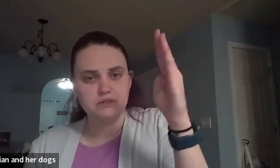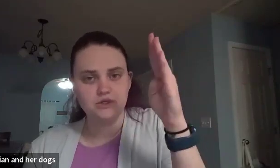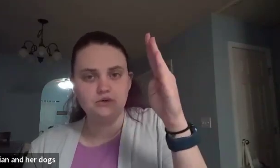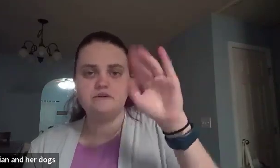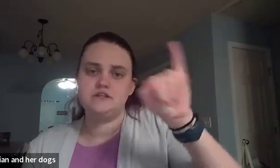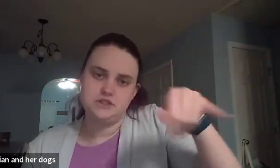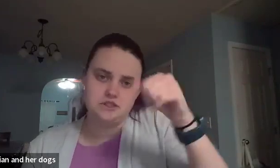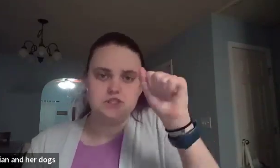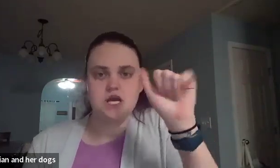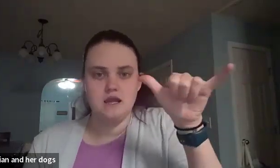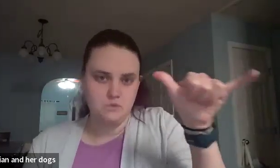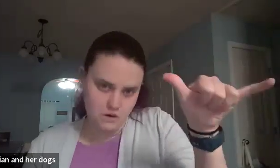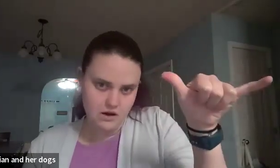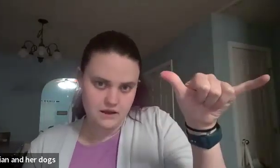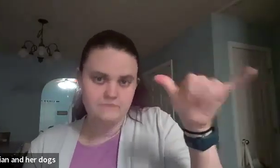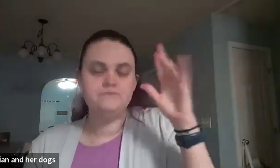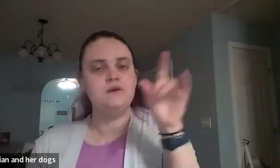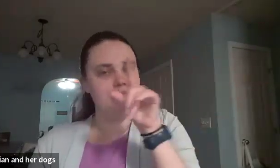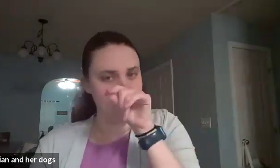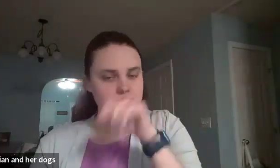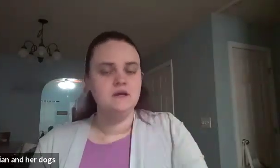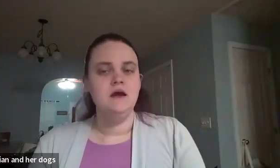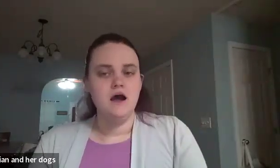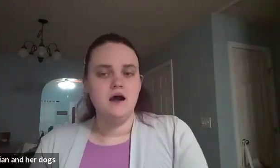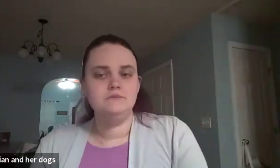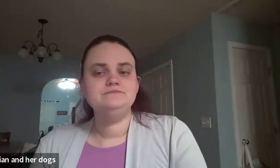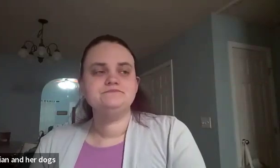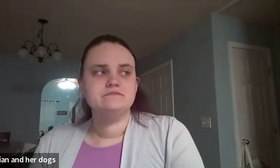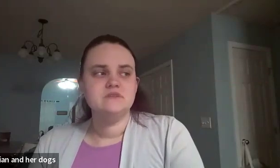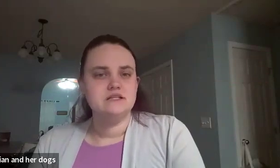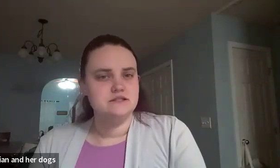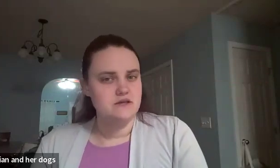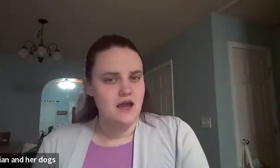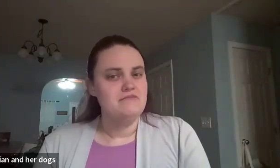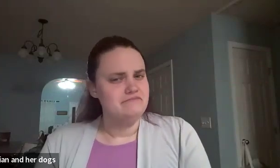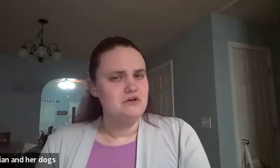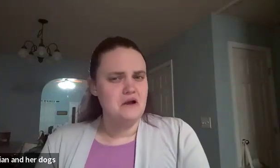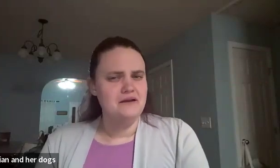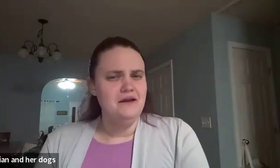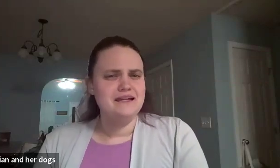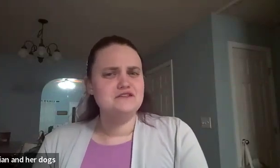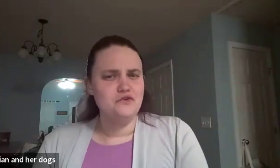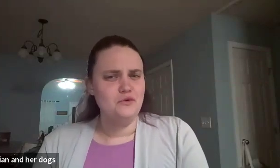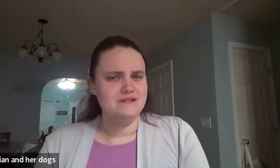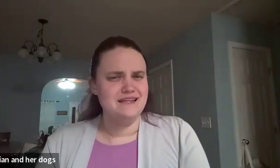that blue with the Jay bird. So yeah, you're right. It is the food ones that